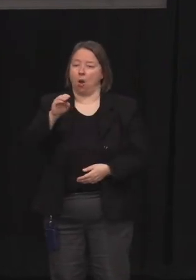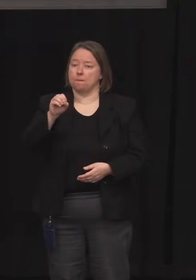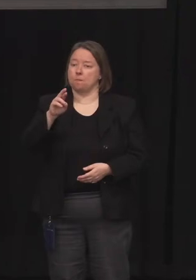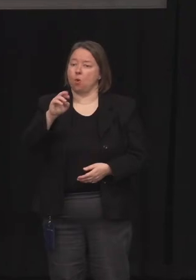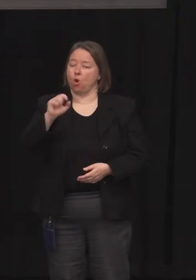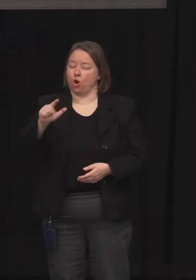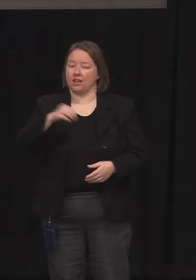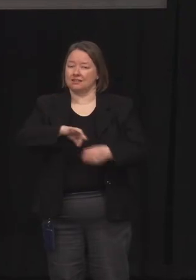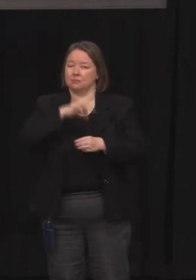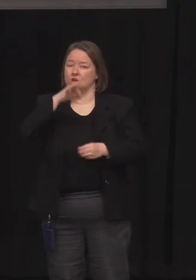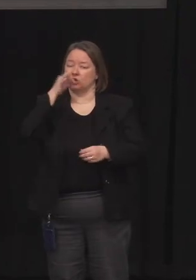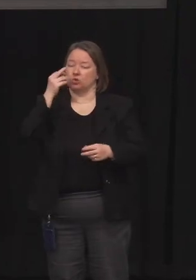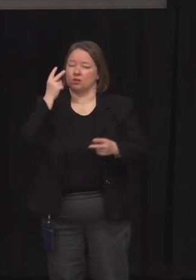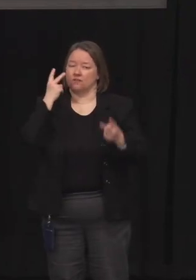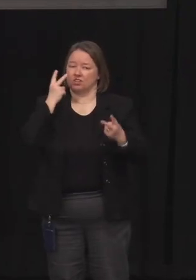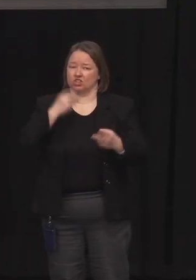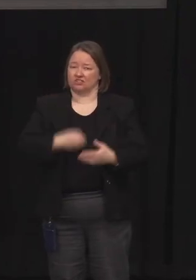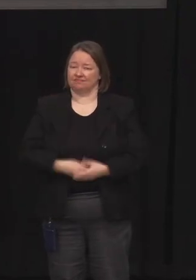spiritual vision.